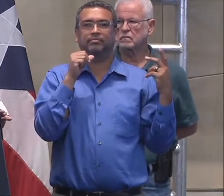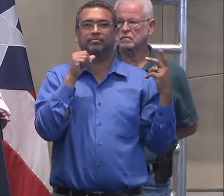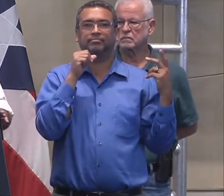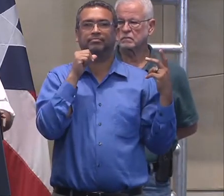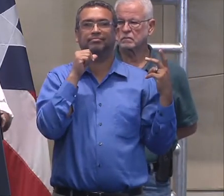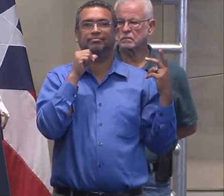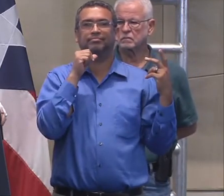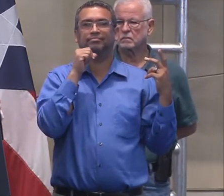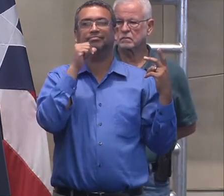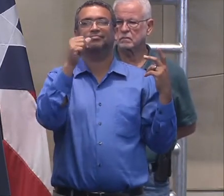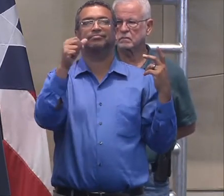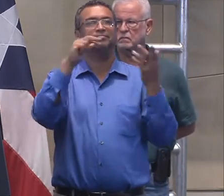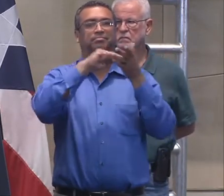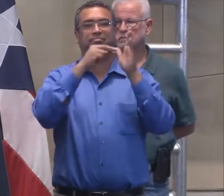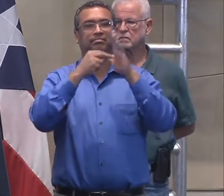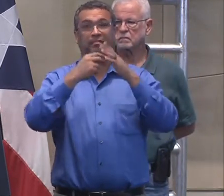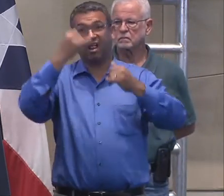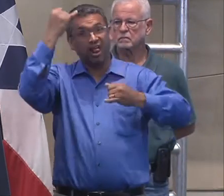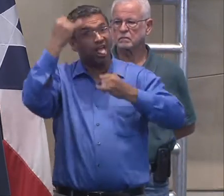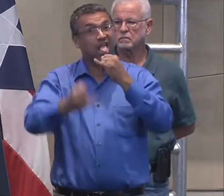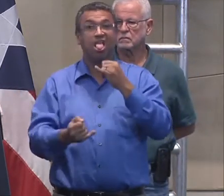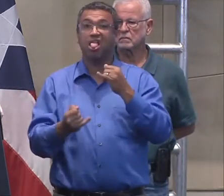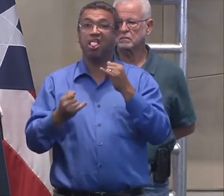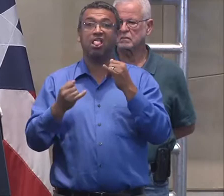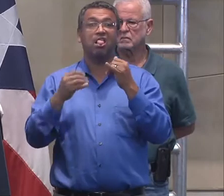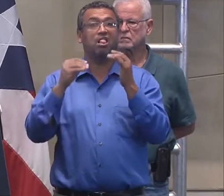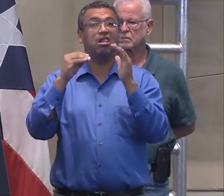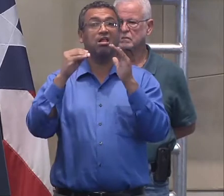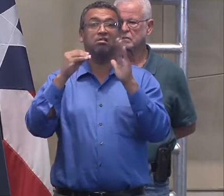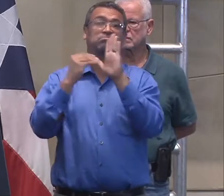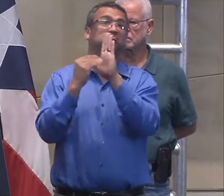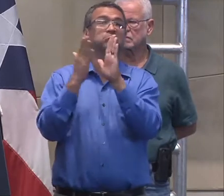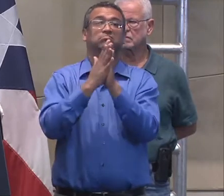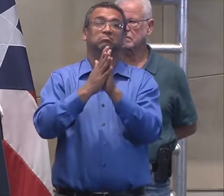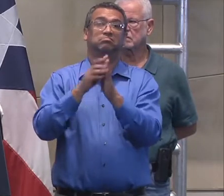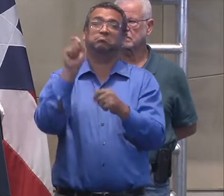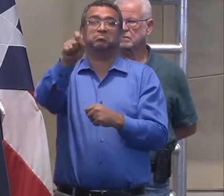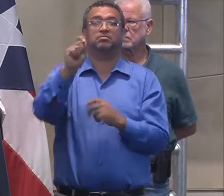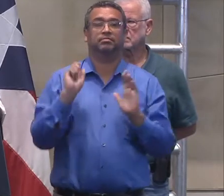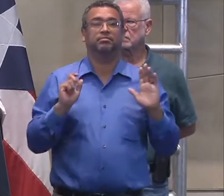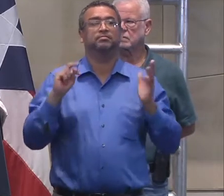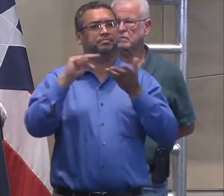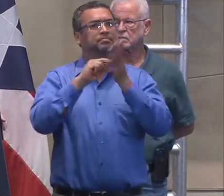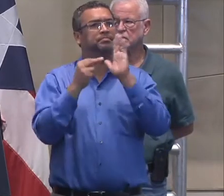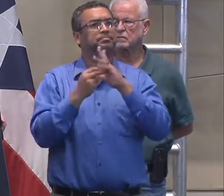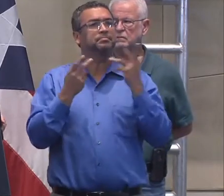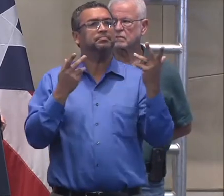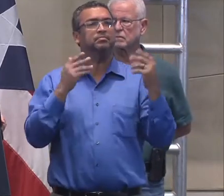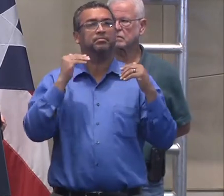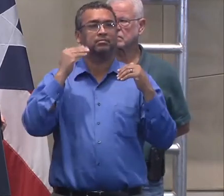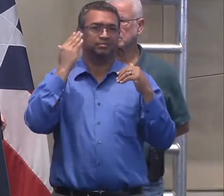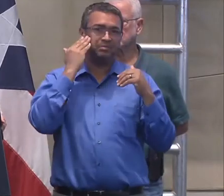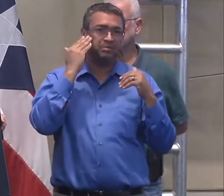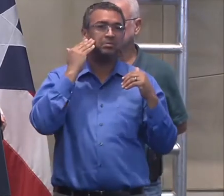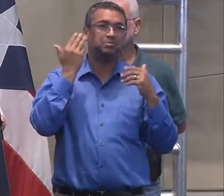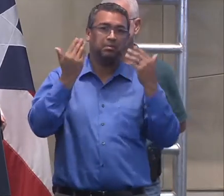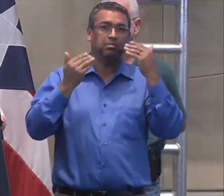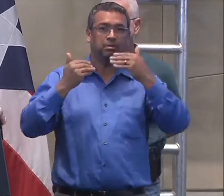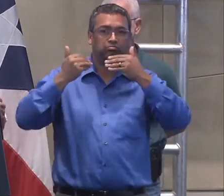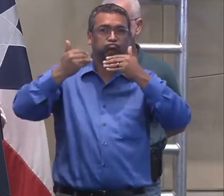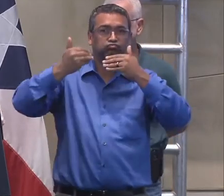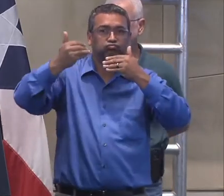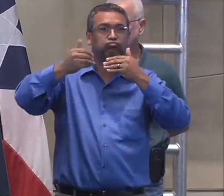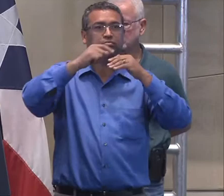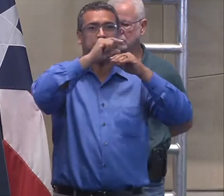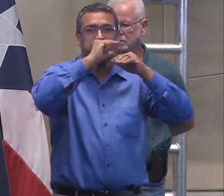ironed out, uh, that's why I think there is this two-prong approach, immediate, immediate aid and then a longer-term package. Uh,